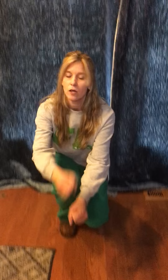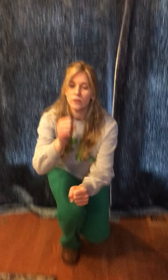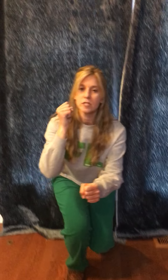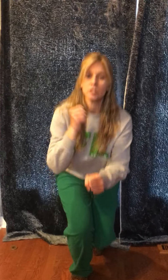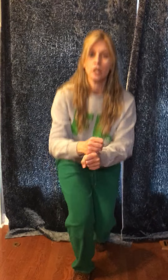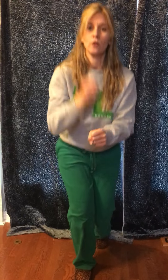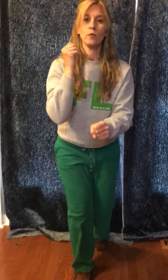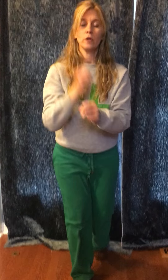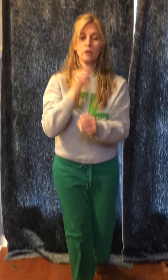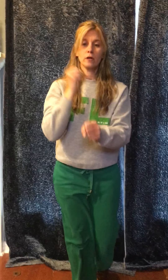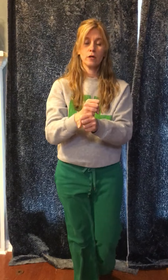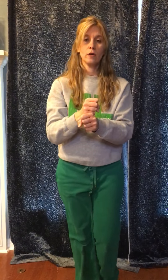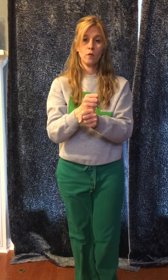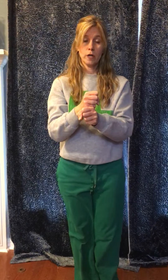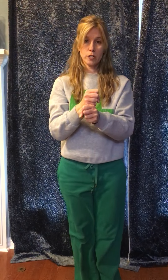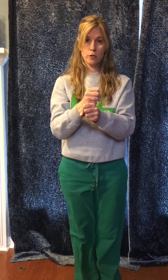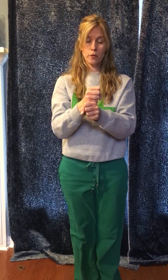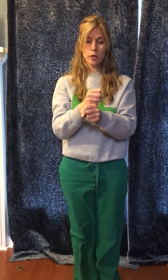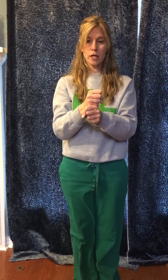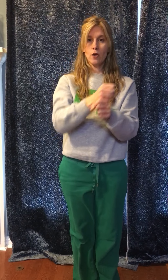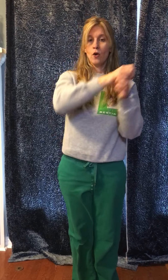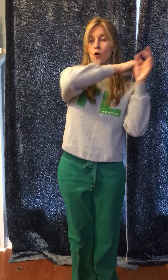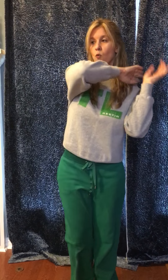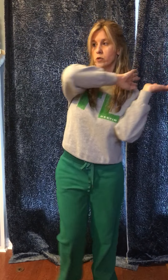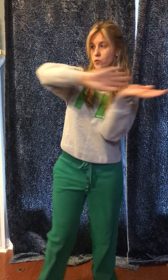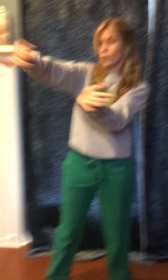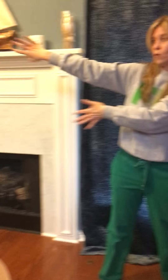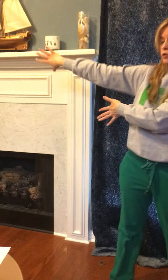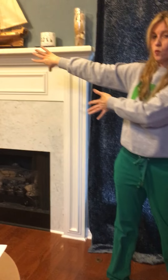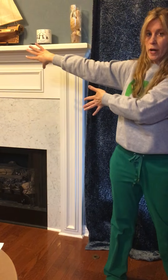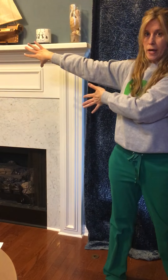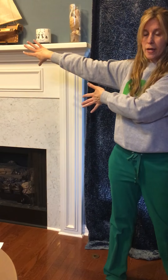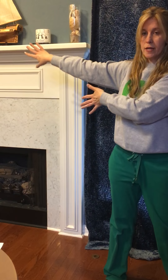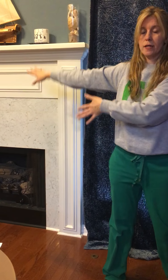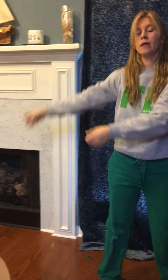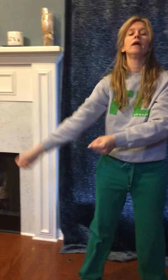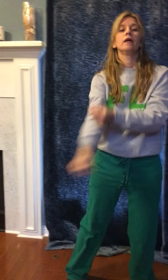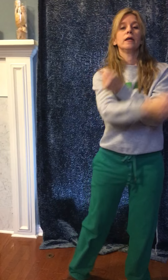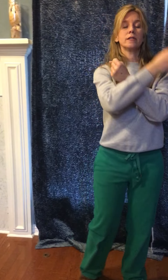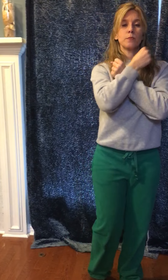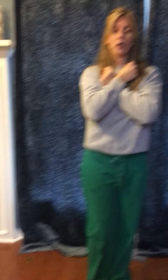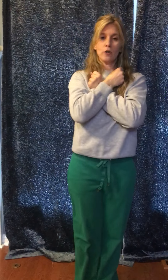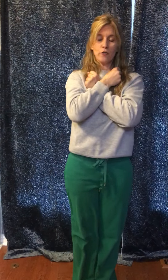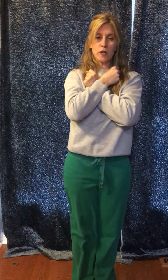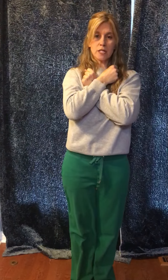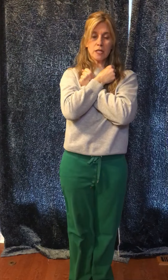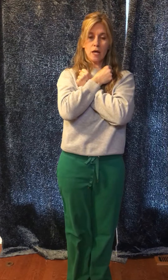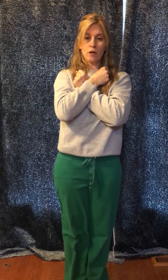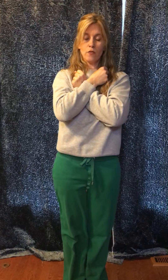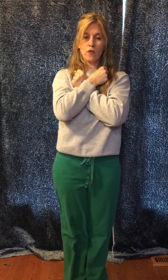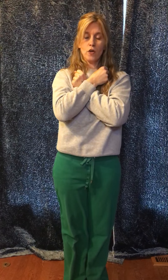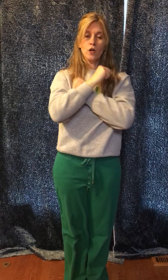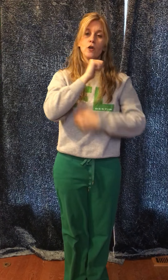The stone, 1, 2, 3, was rolled away. His perfect love